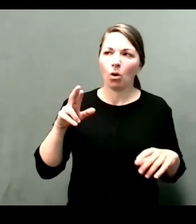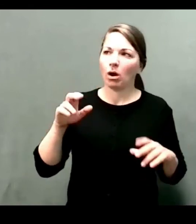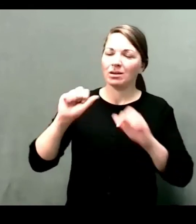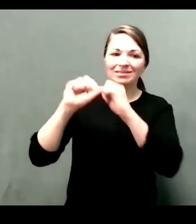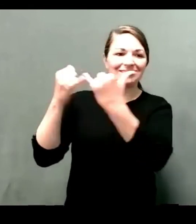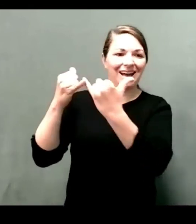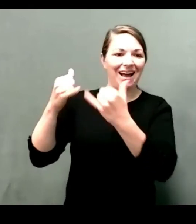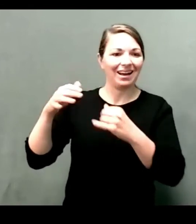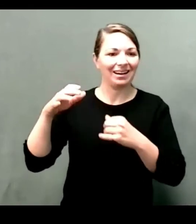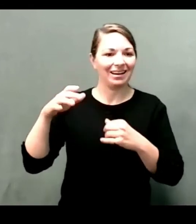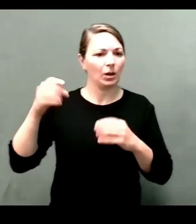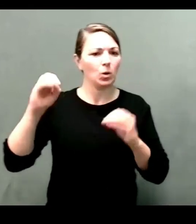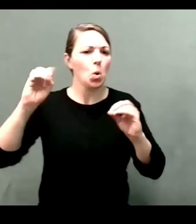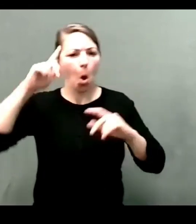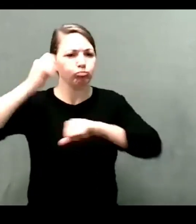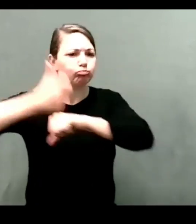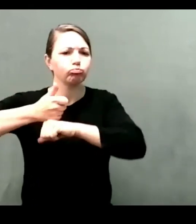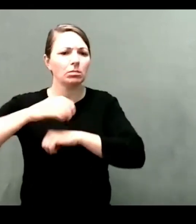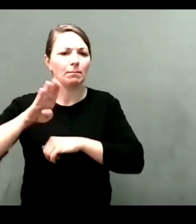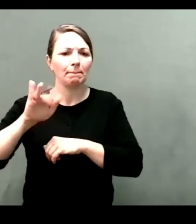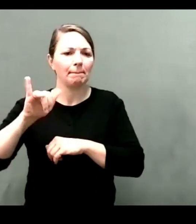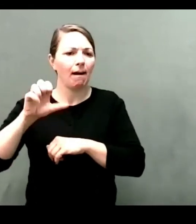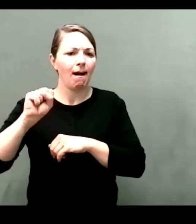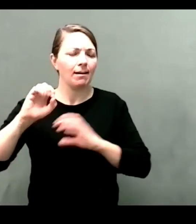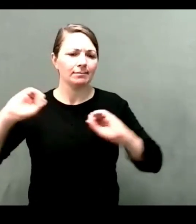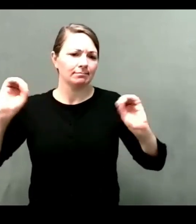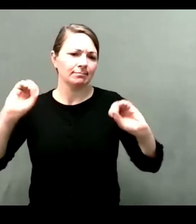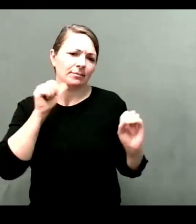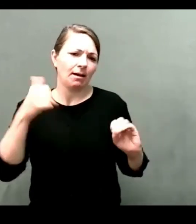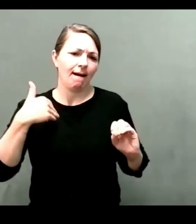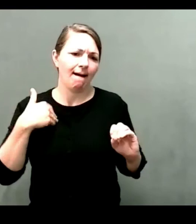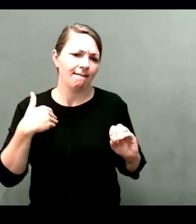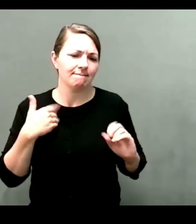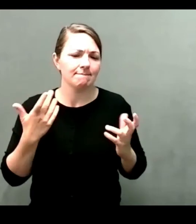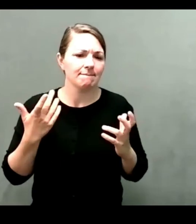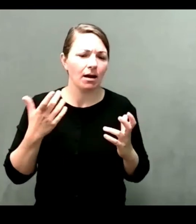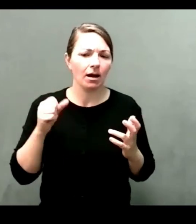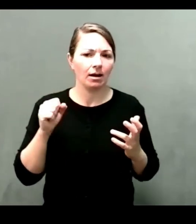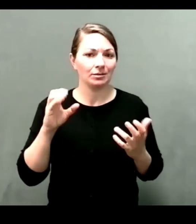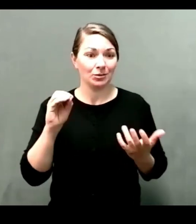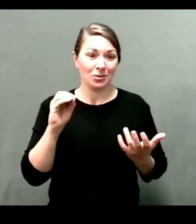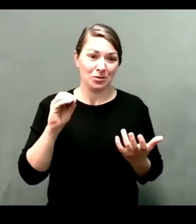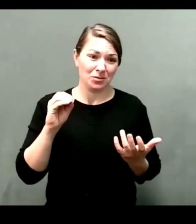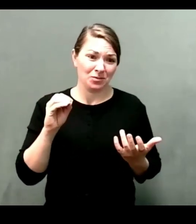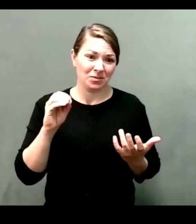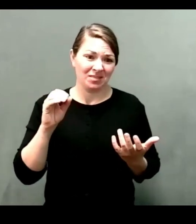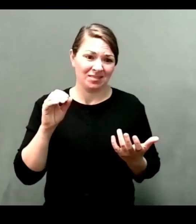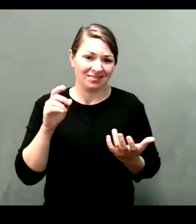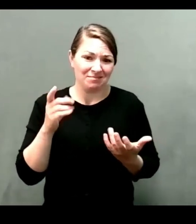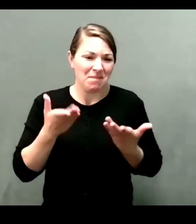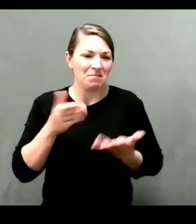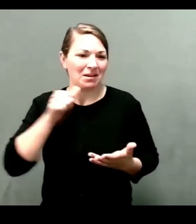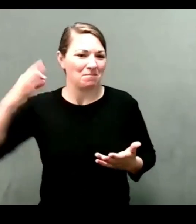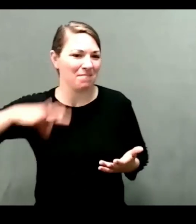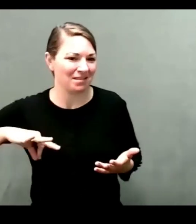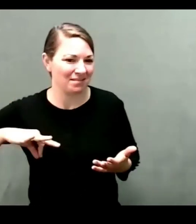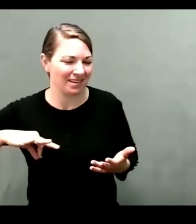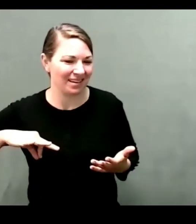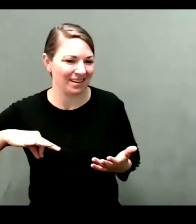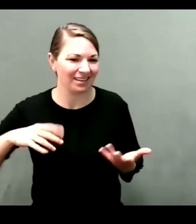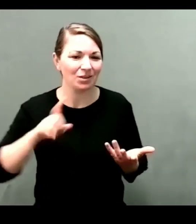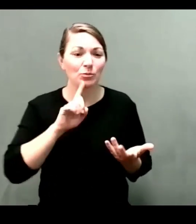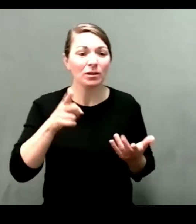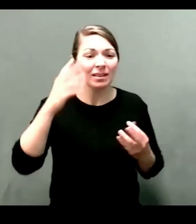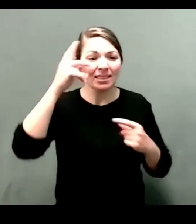there are attitudes, ideas, beliefs, norms, all that stuff is out there. So let's talk about it. Let's think about what we've identified on this page,